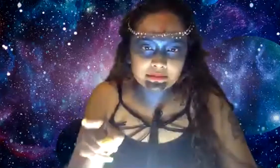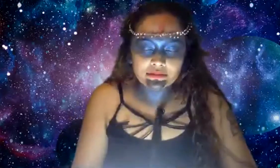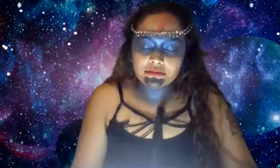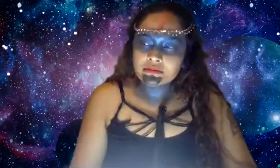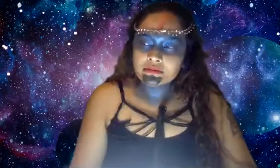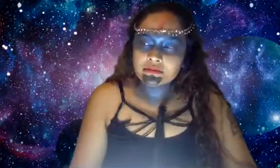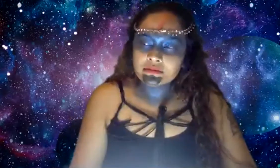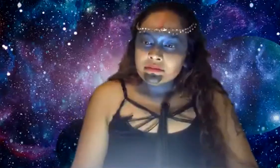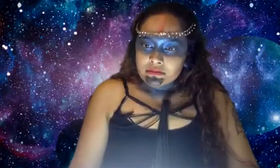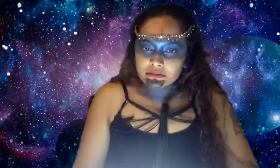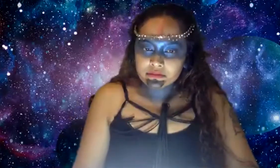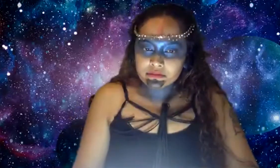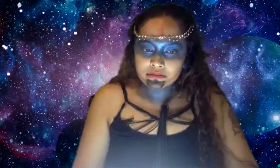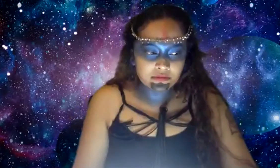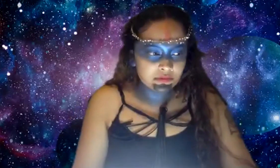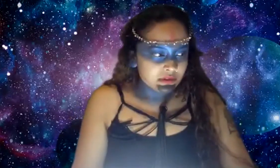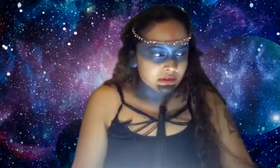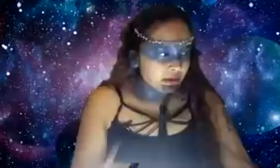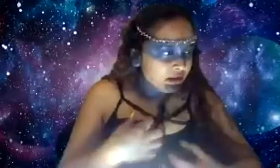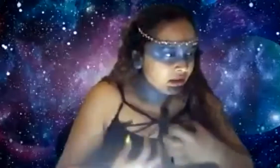And this baby will help lead you in your responsibilities.